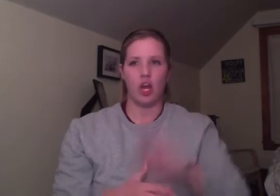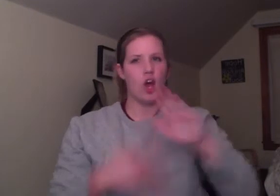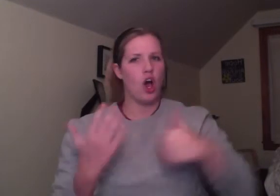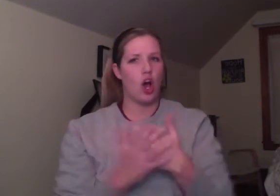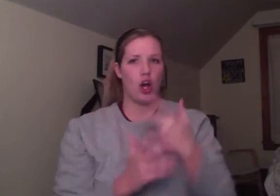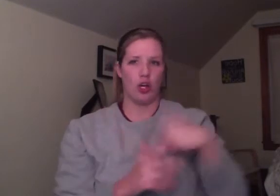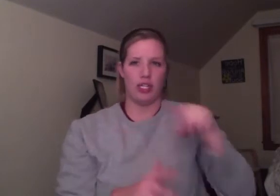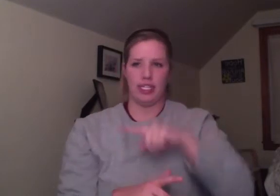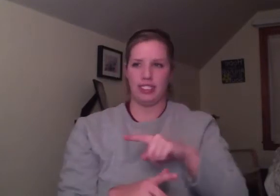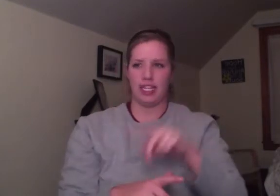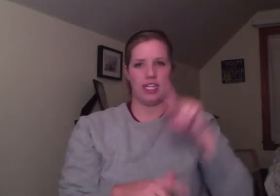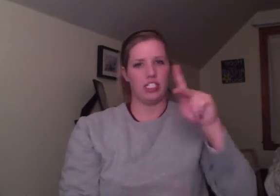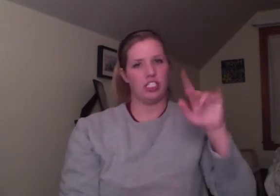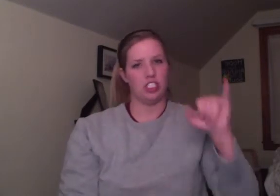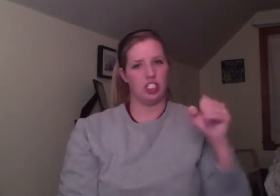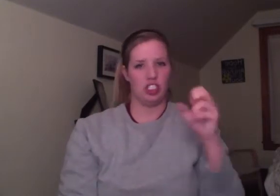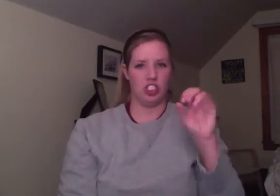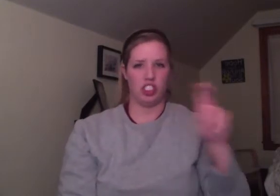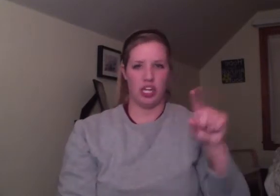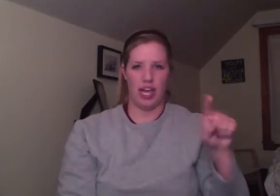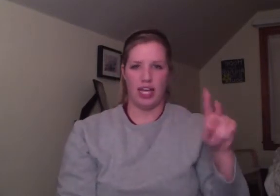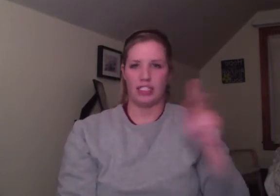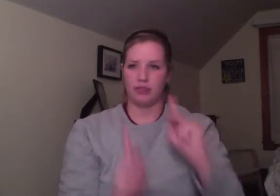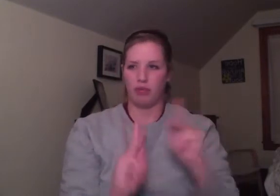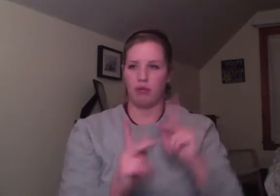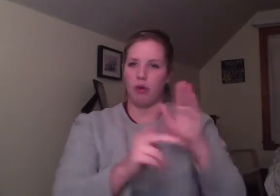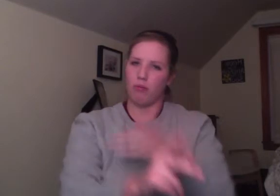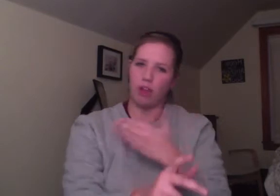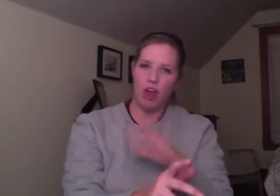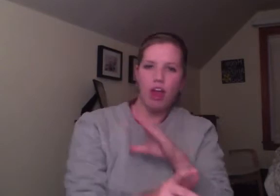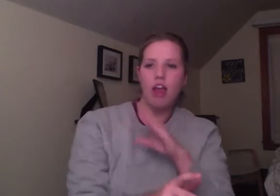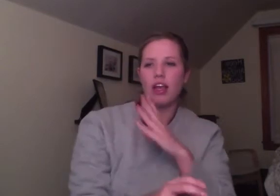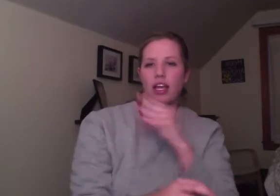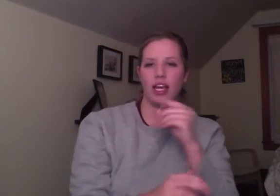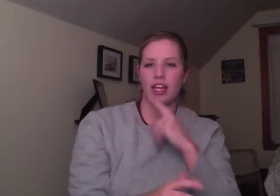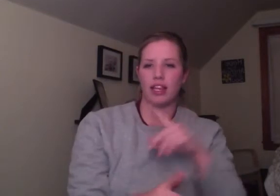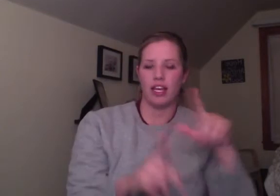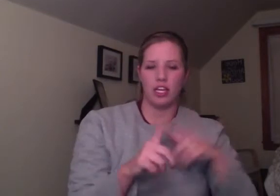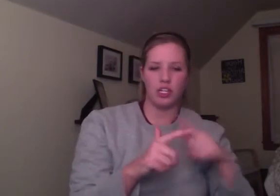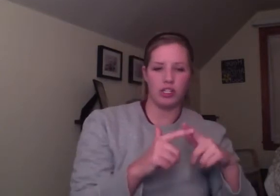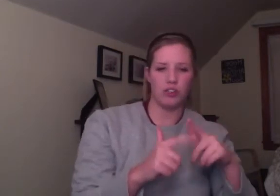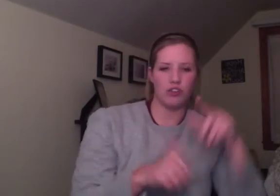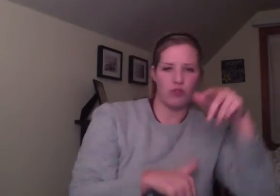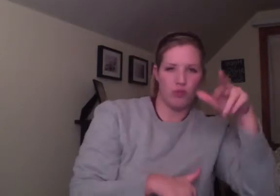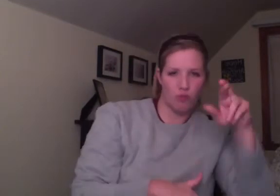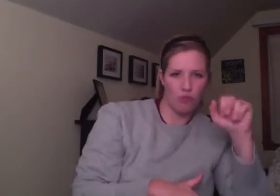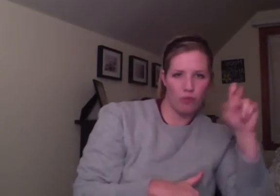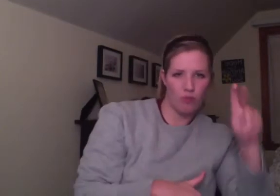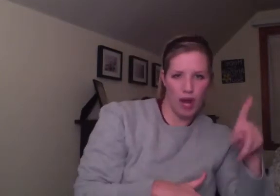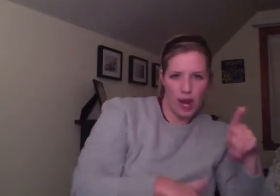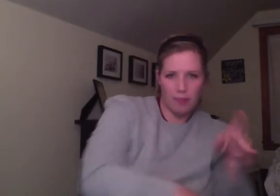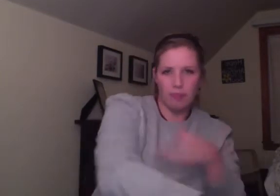musicians, and they would play jazz music as he would rap over the music. And it was really just interesting fusion between jazz and hip-hop,